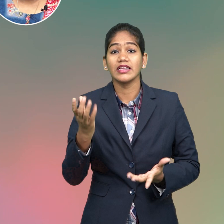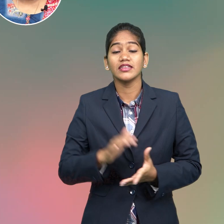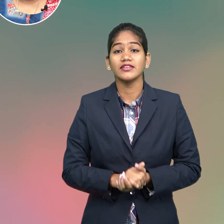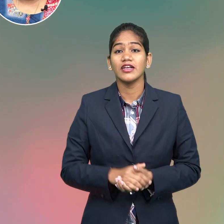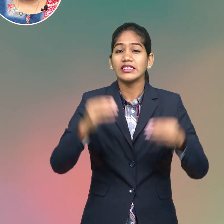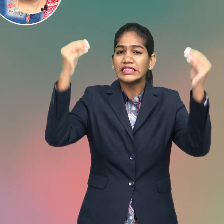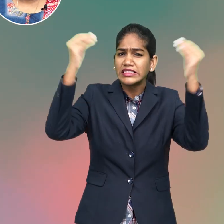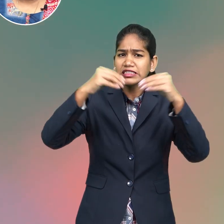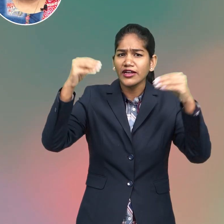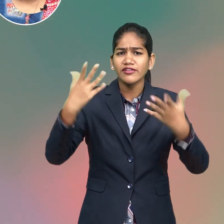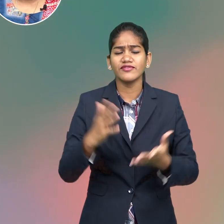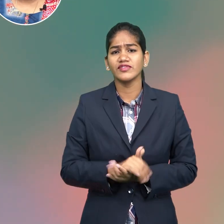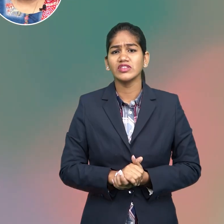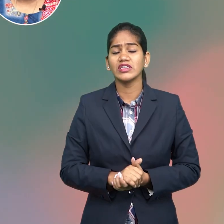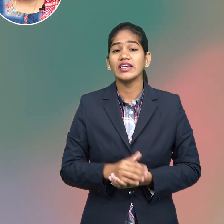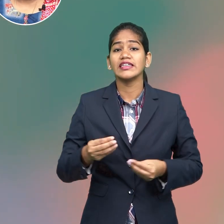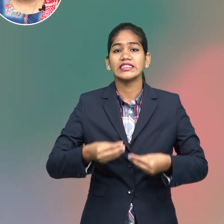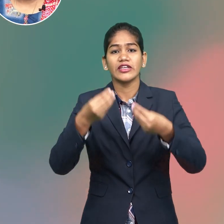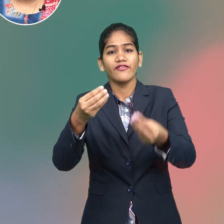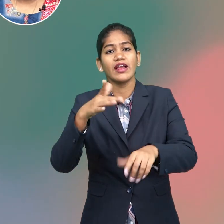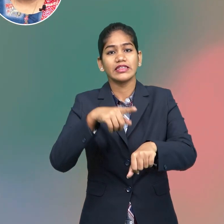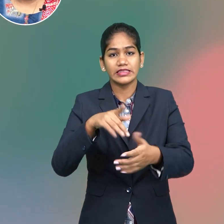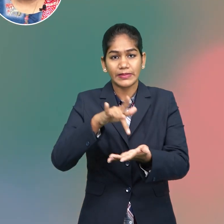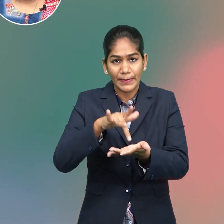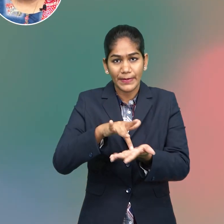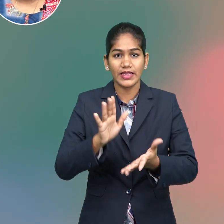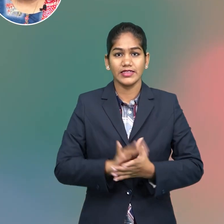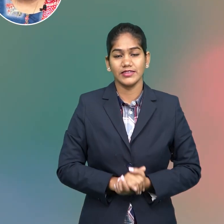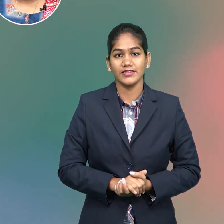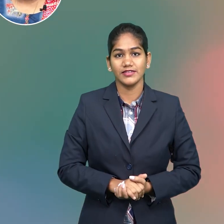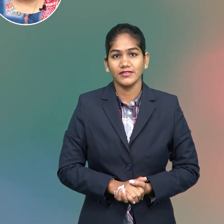and rainfall for a given place.